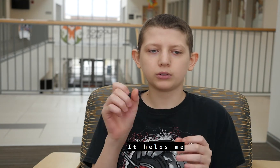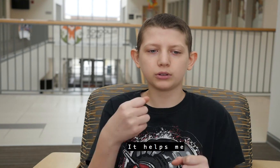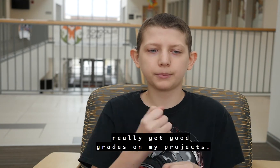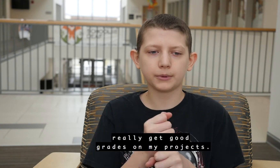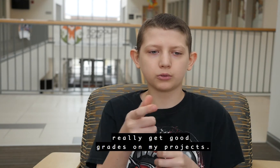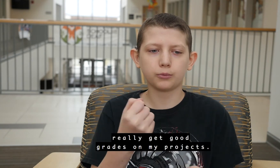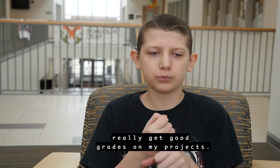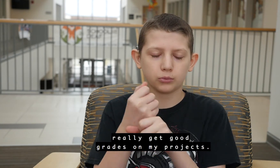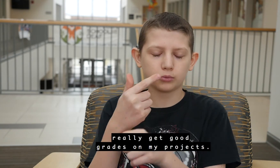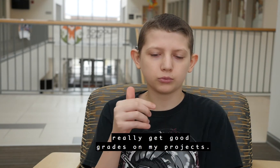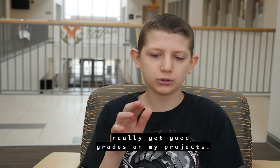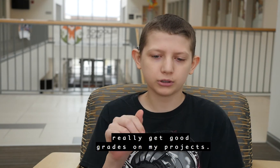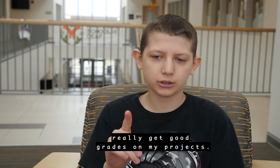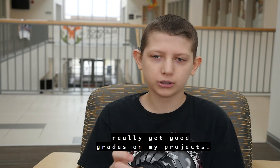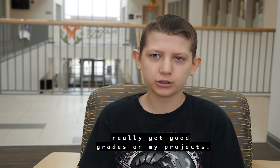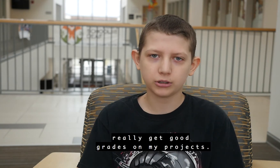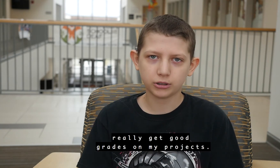really get good grades on my projects.